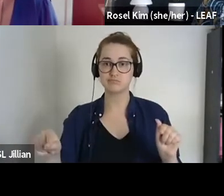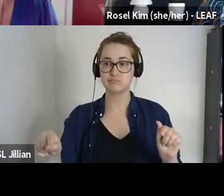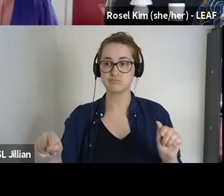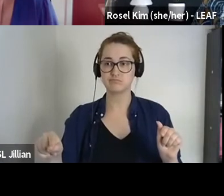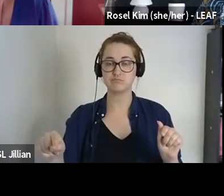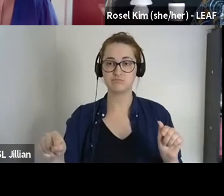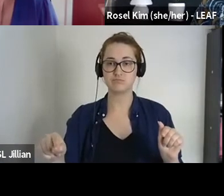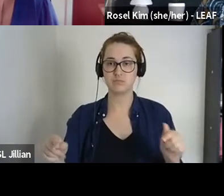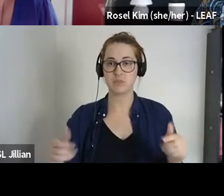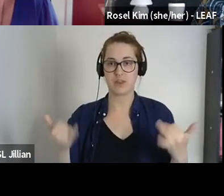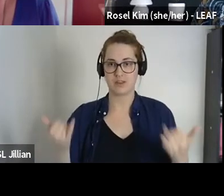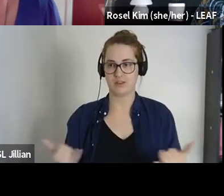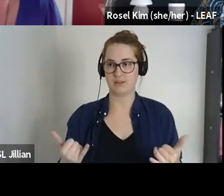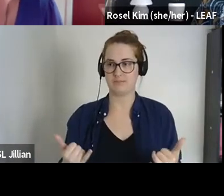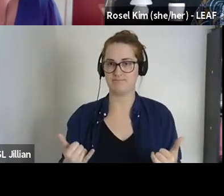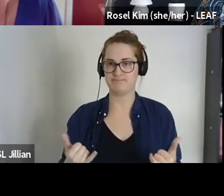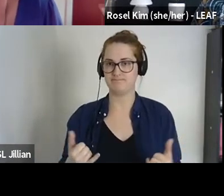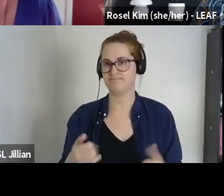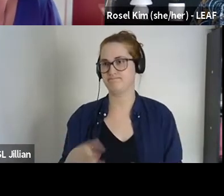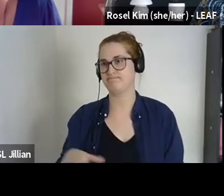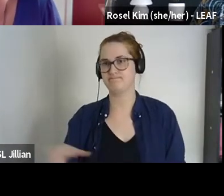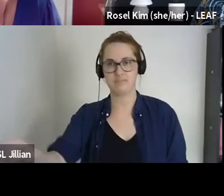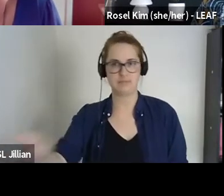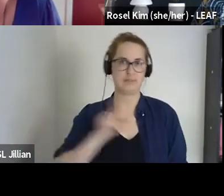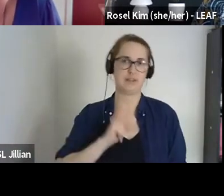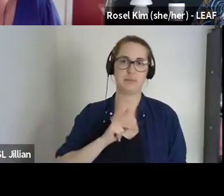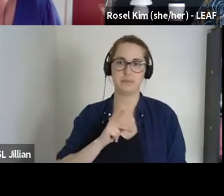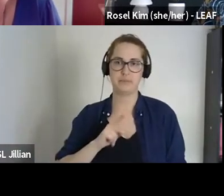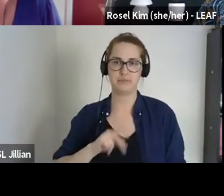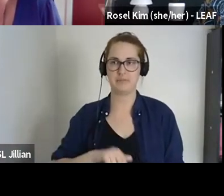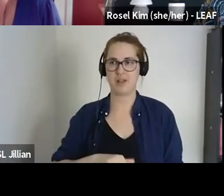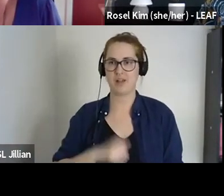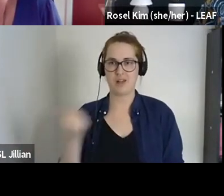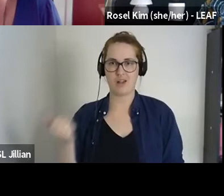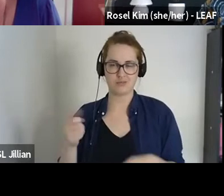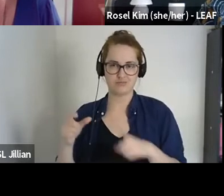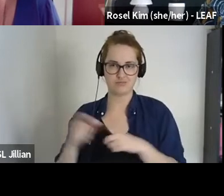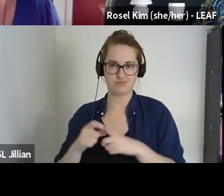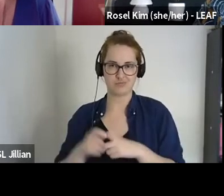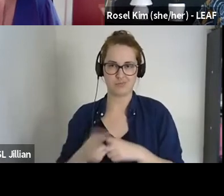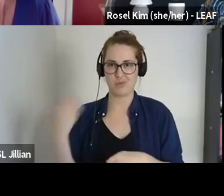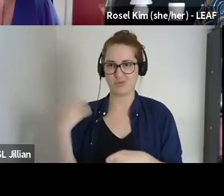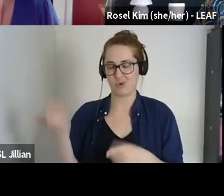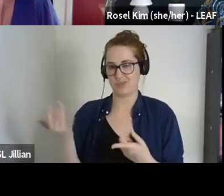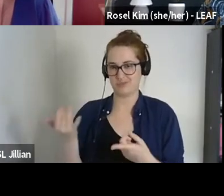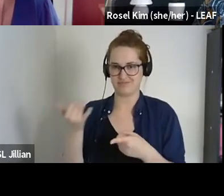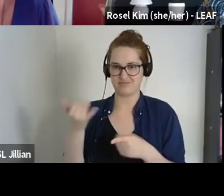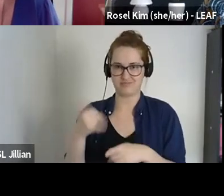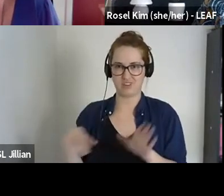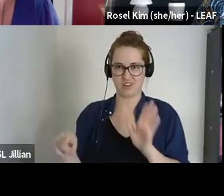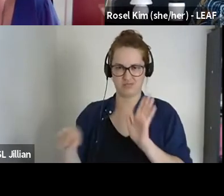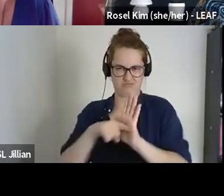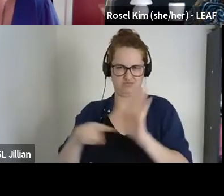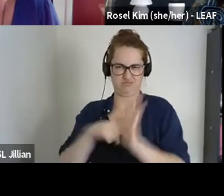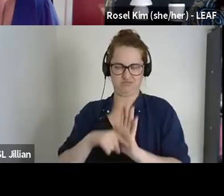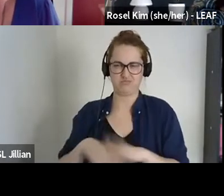formerly derogatory or discriminatory words. Some we hear about the